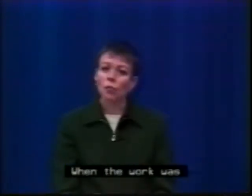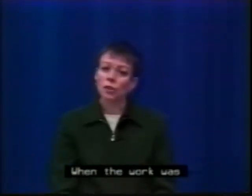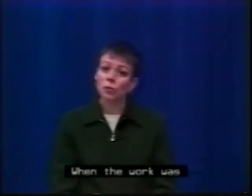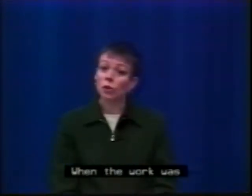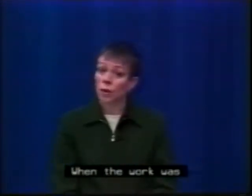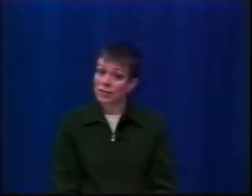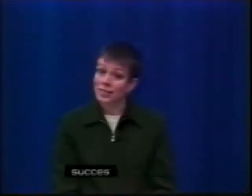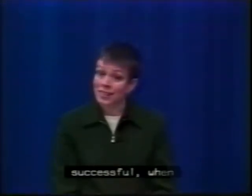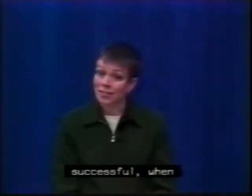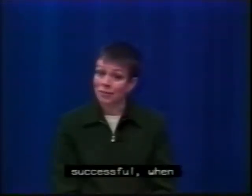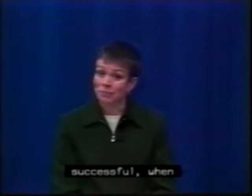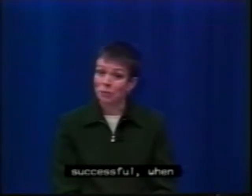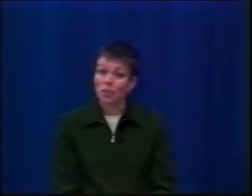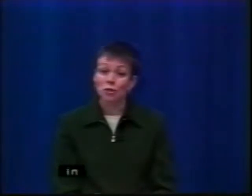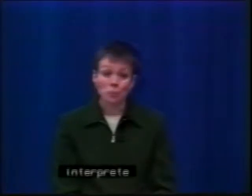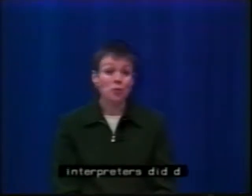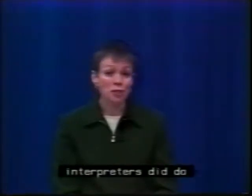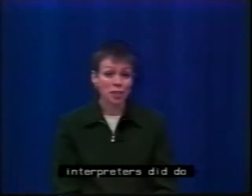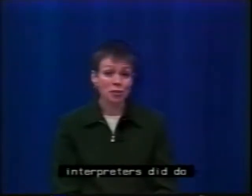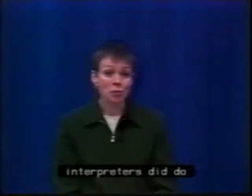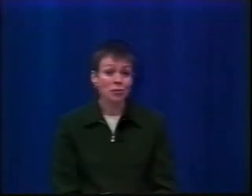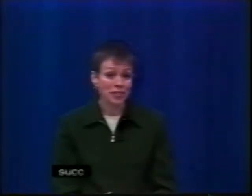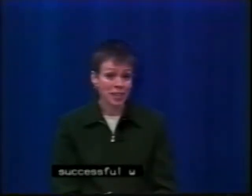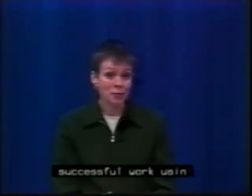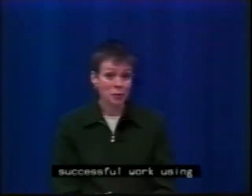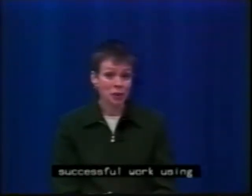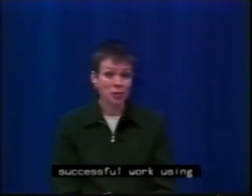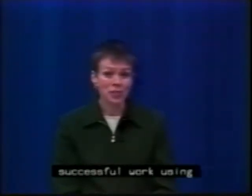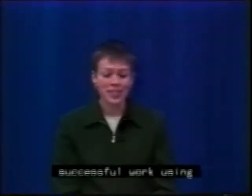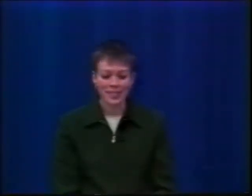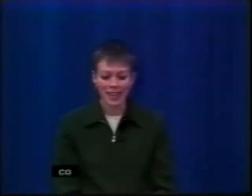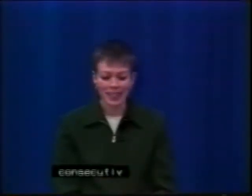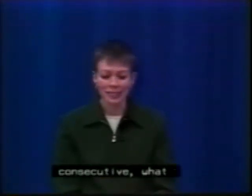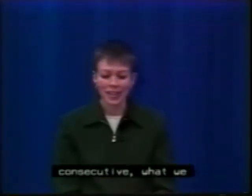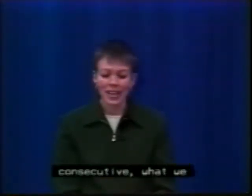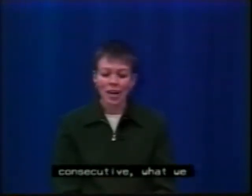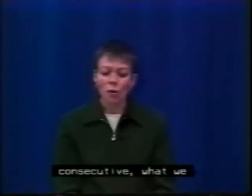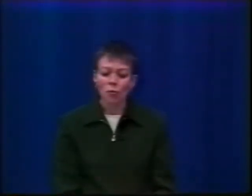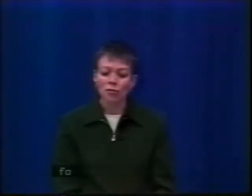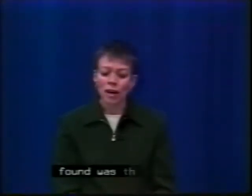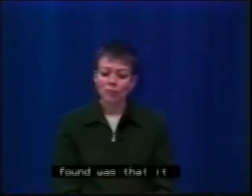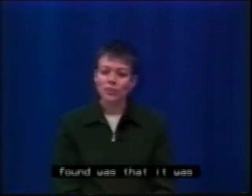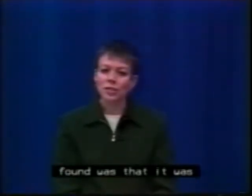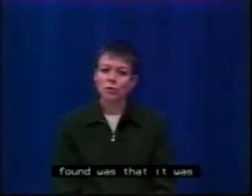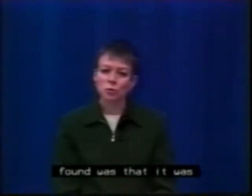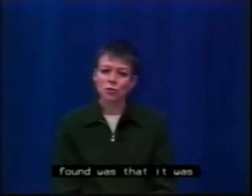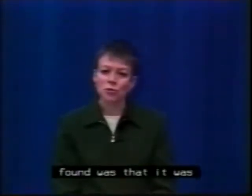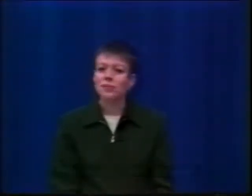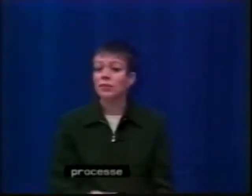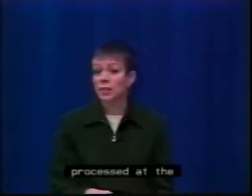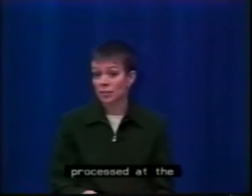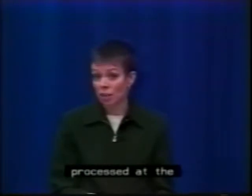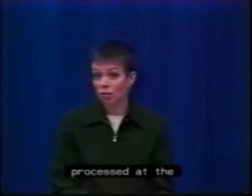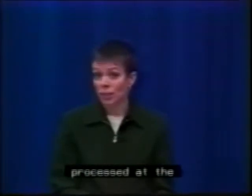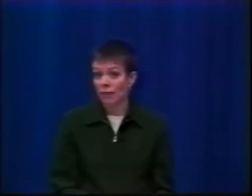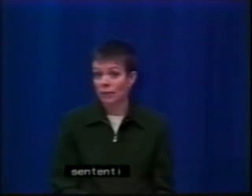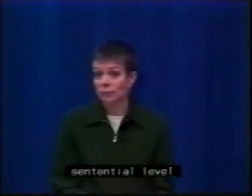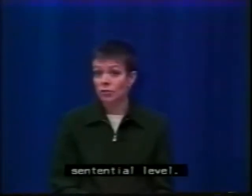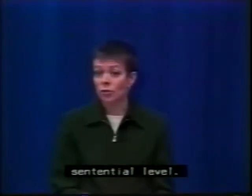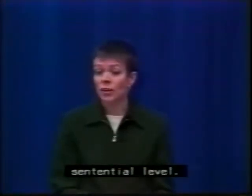When the work was successful, when interpreters did do successful work using consecutive, what we found was that it was processed at the sentential level. So as